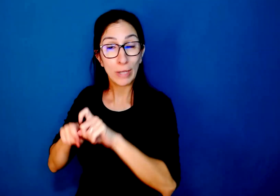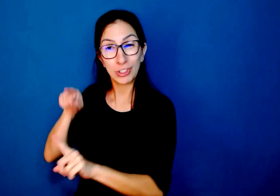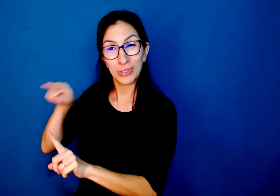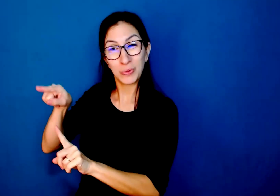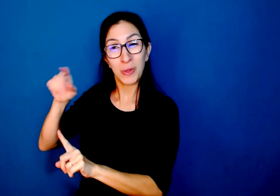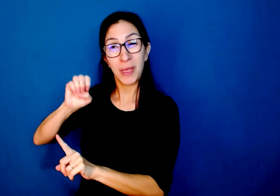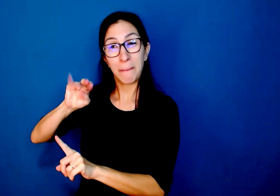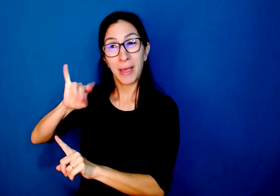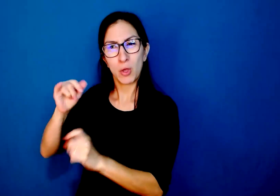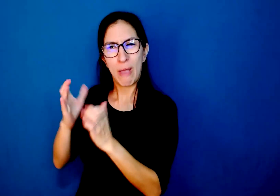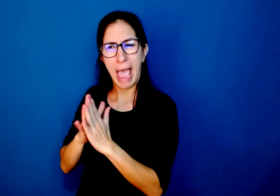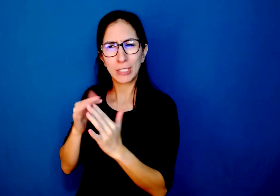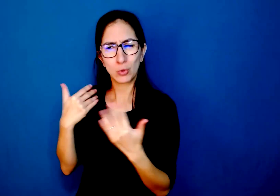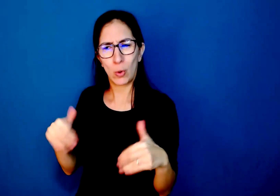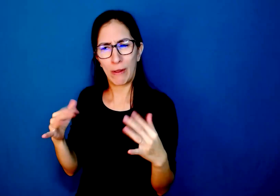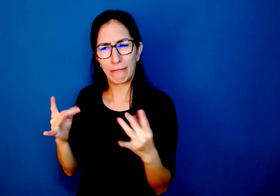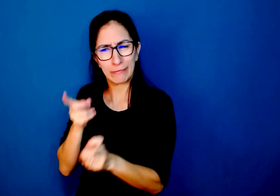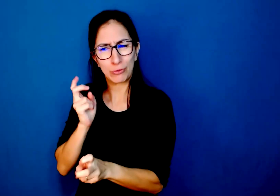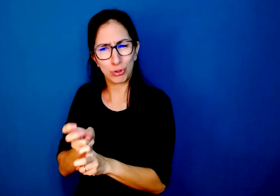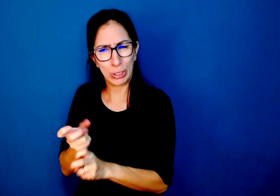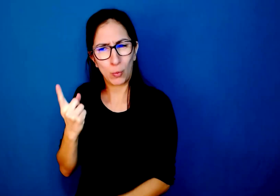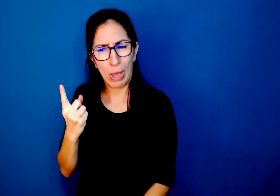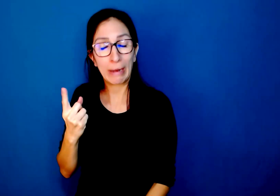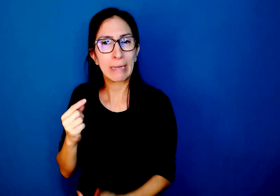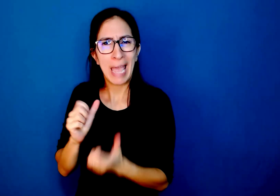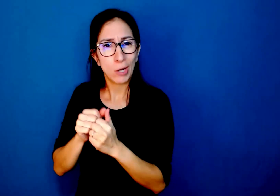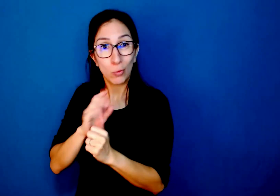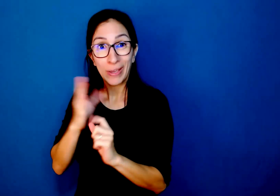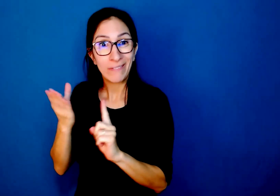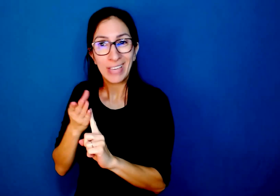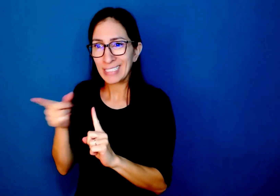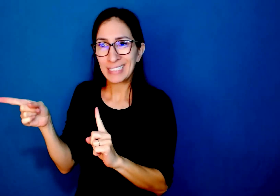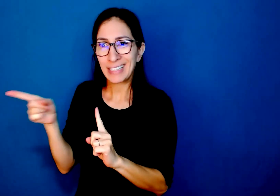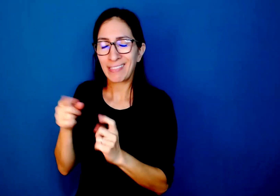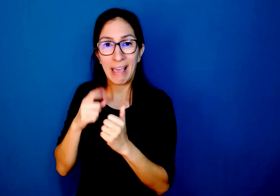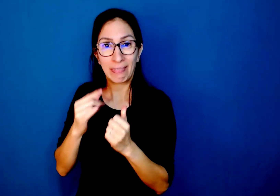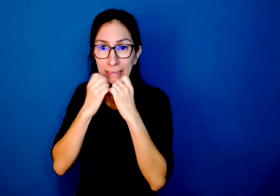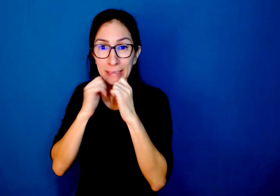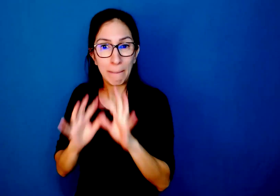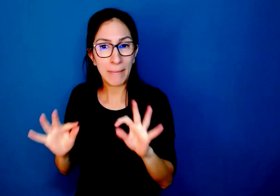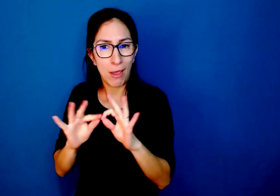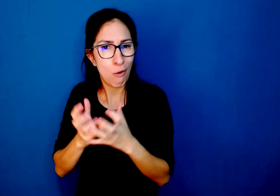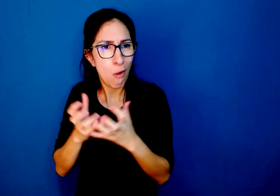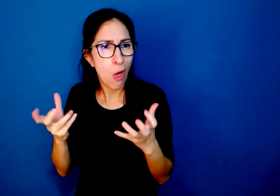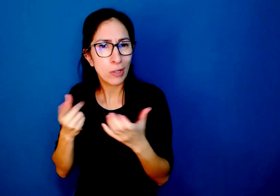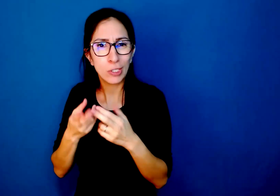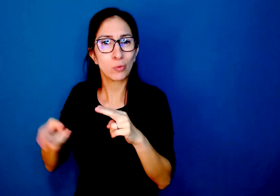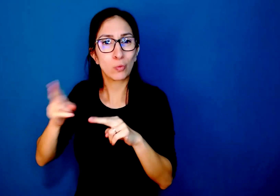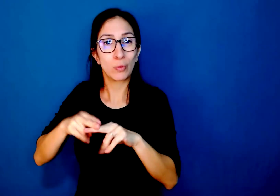one, but how could we convince stakeholders these audits matter a lot since they could increase budget and the project